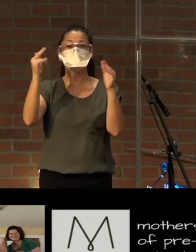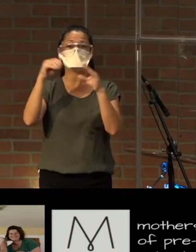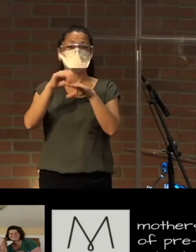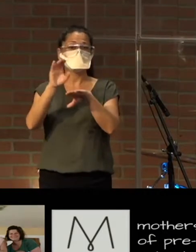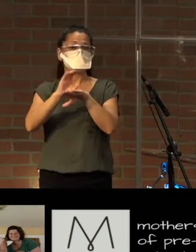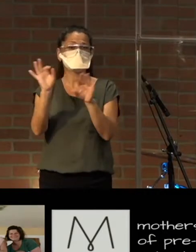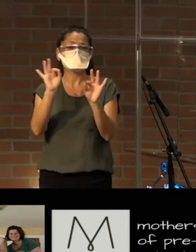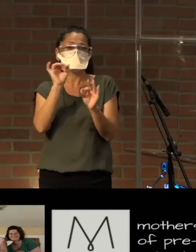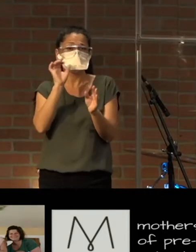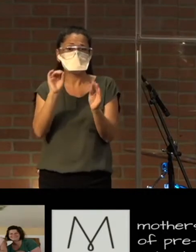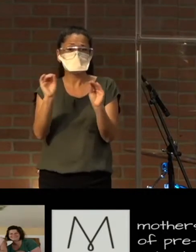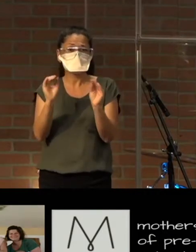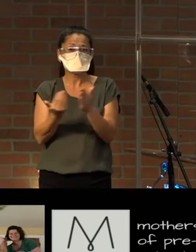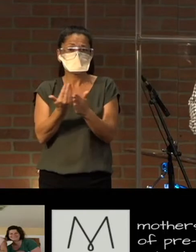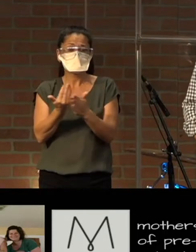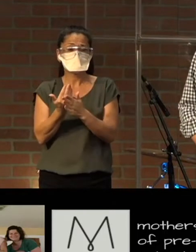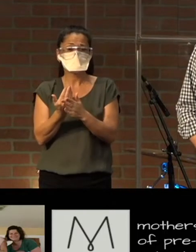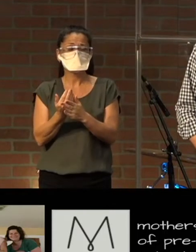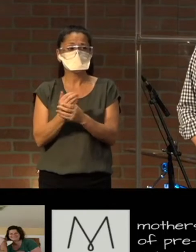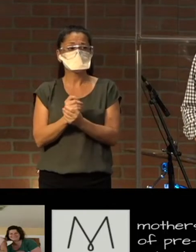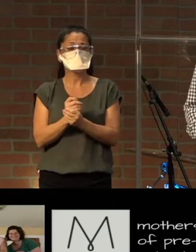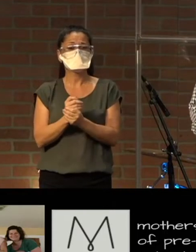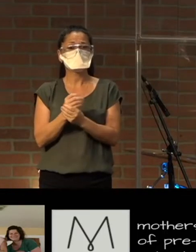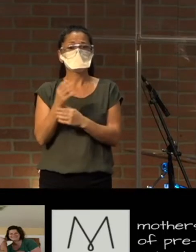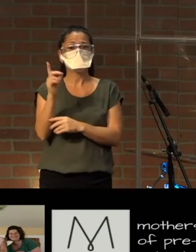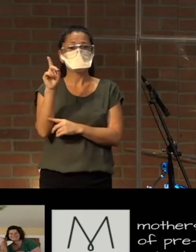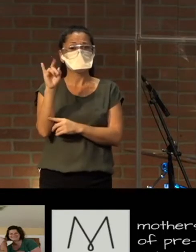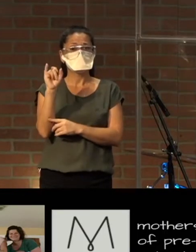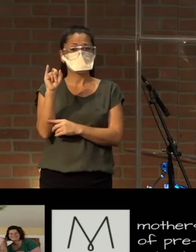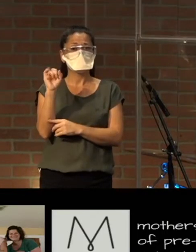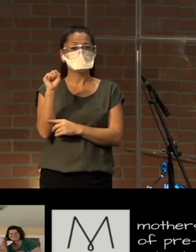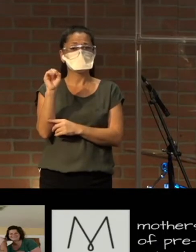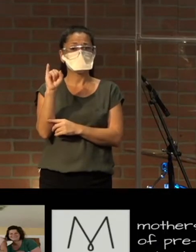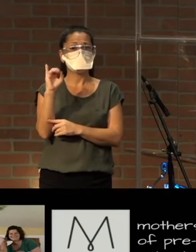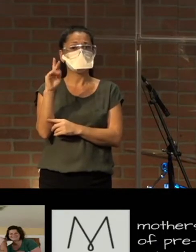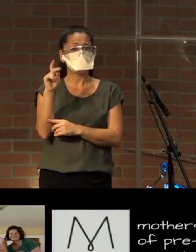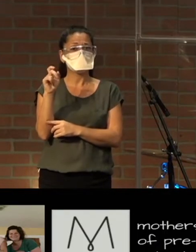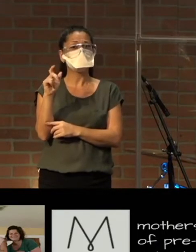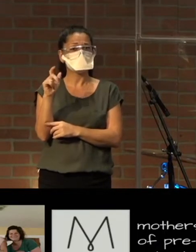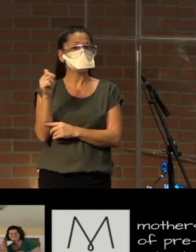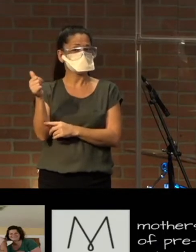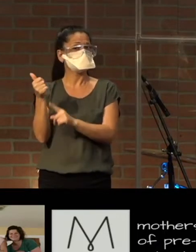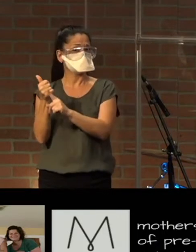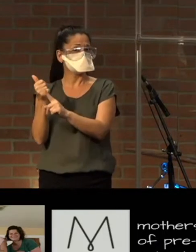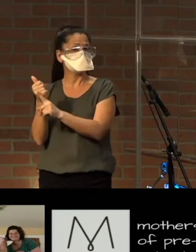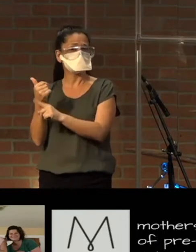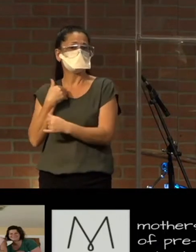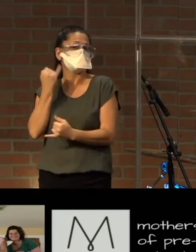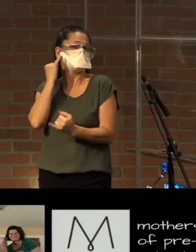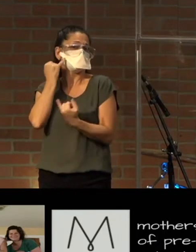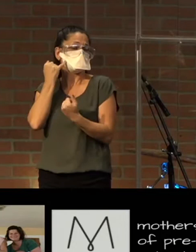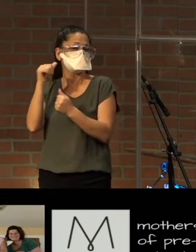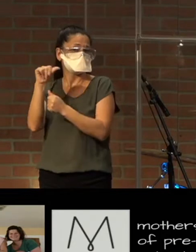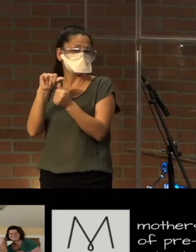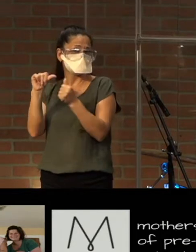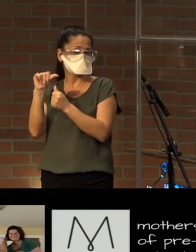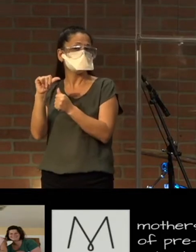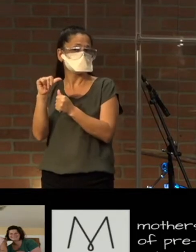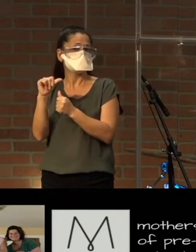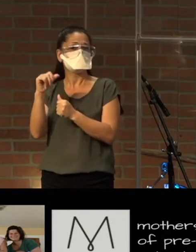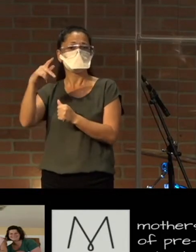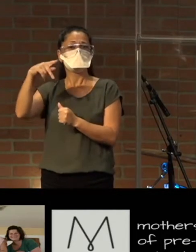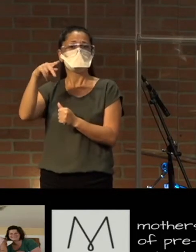new. After all, the disciples themselves struggled with jealousy toward one another. Paul had